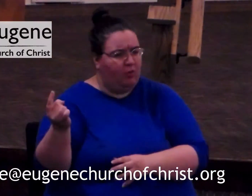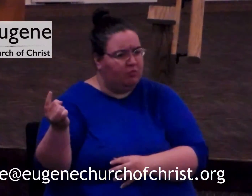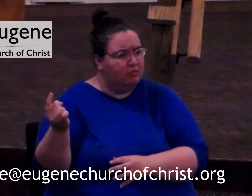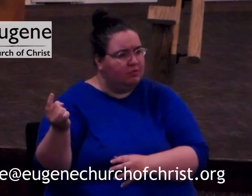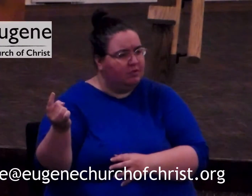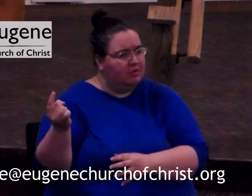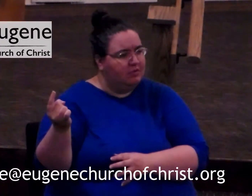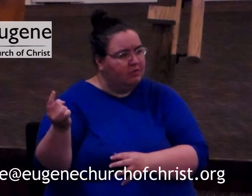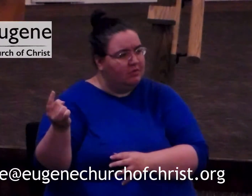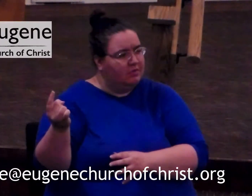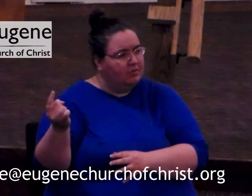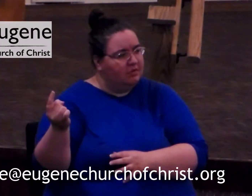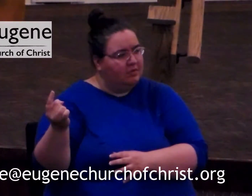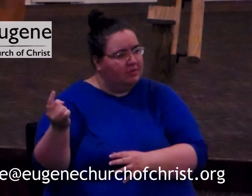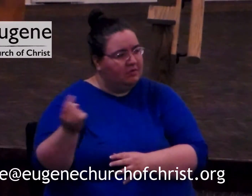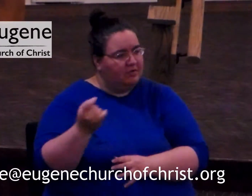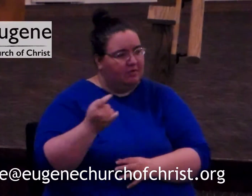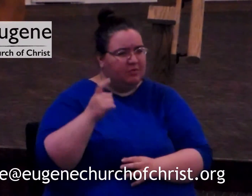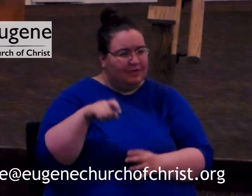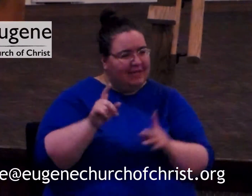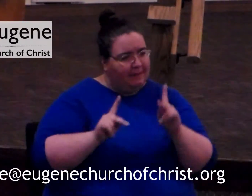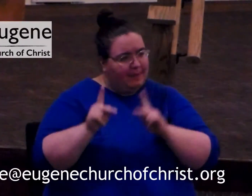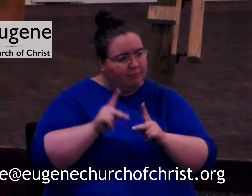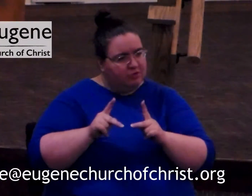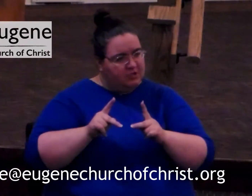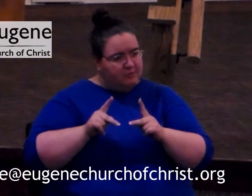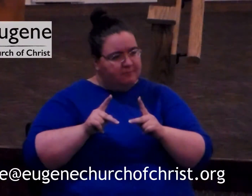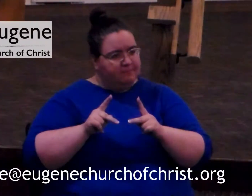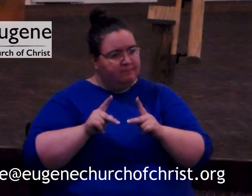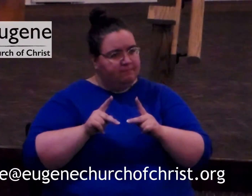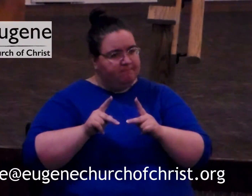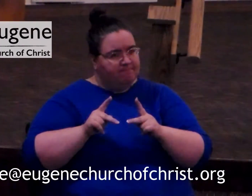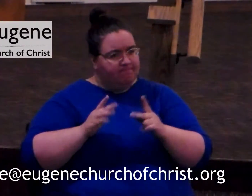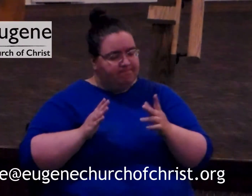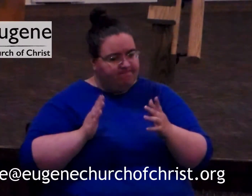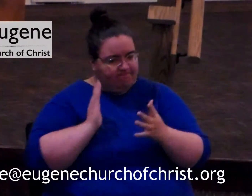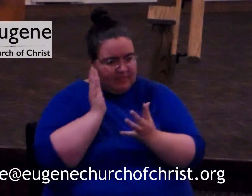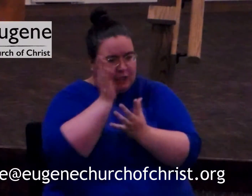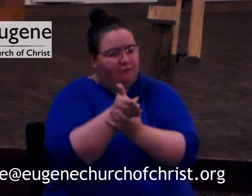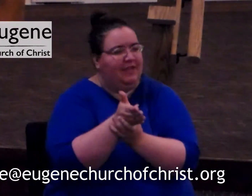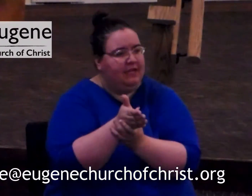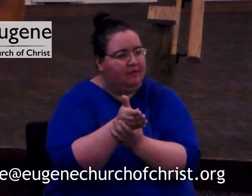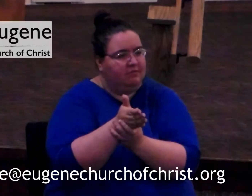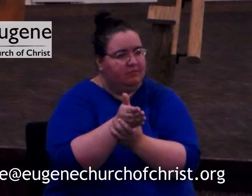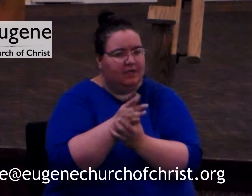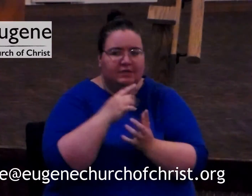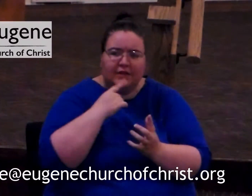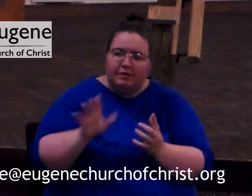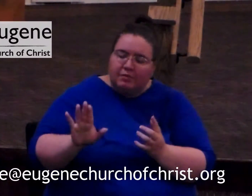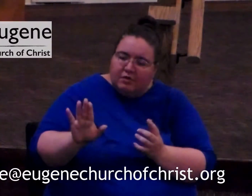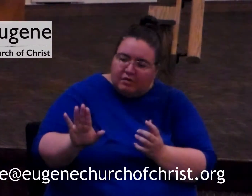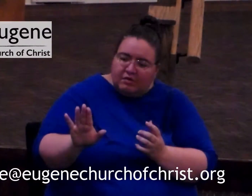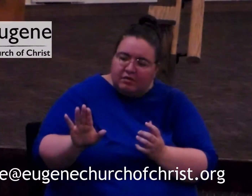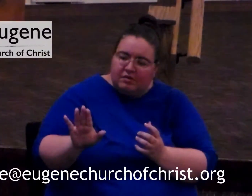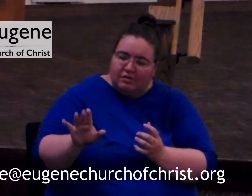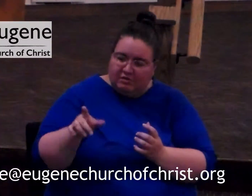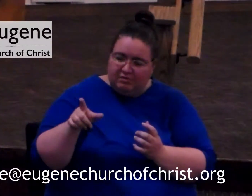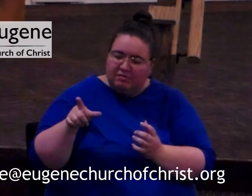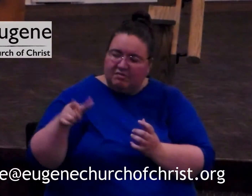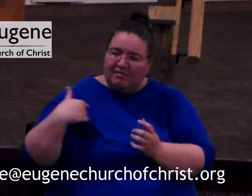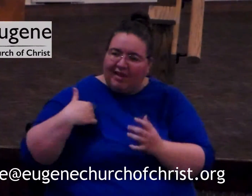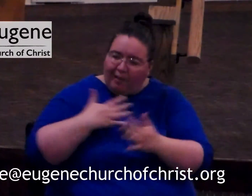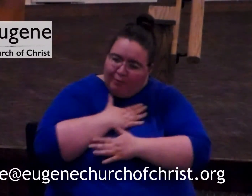up when someone is being rained upon and let them know it's okay. Let them know that their gesture of love is